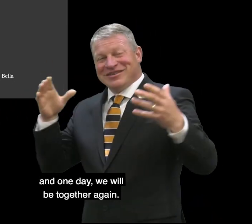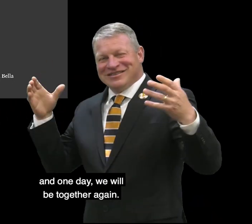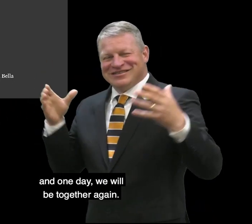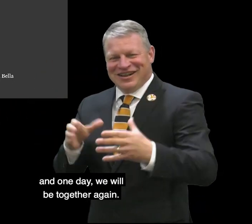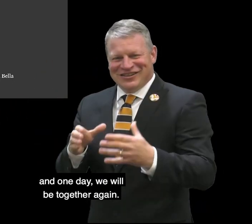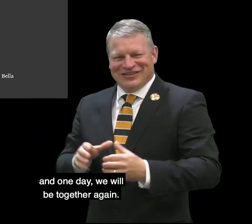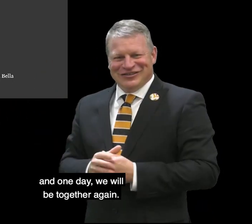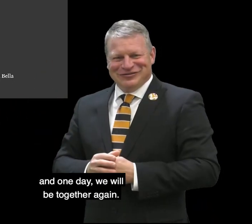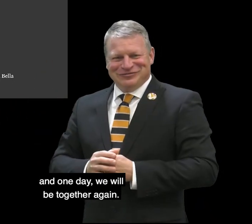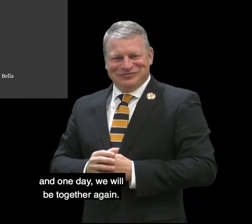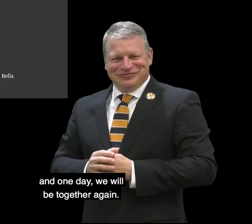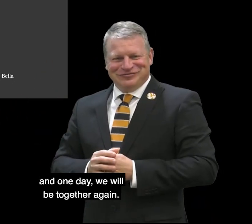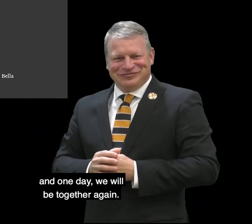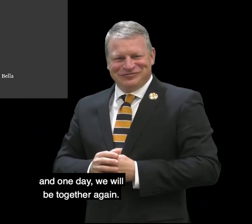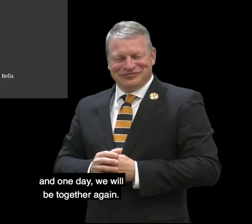day we will be together again.